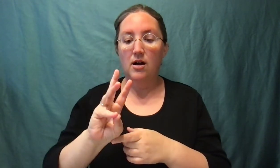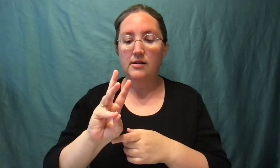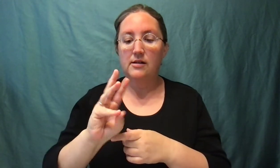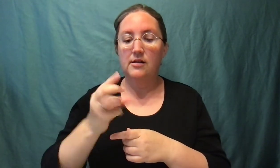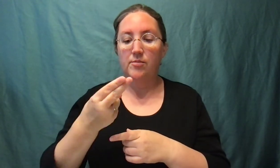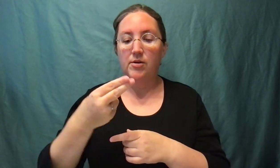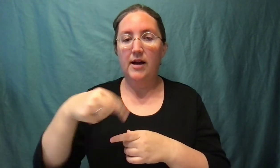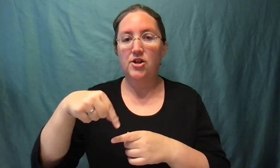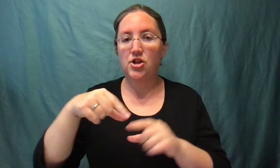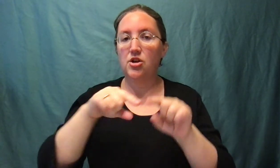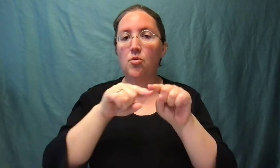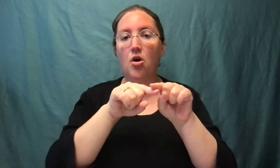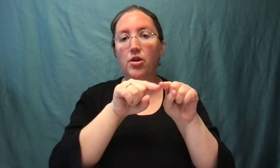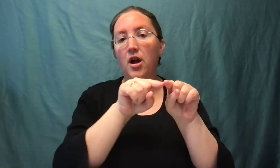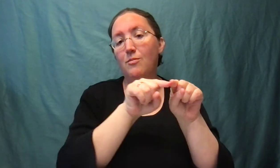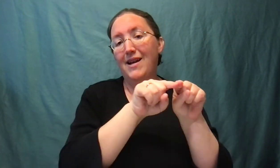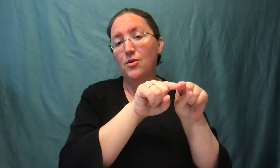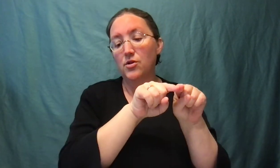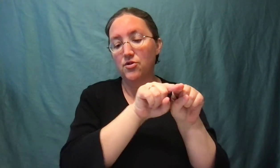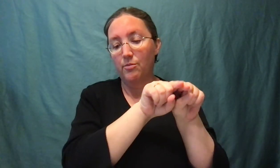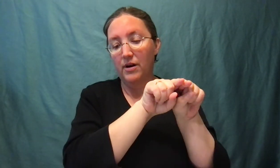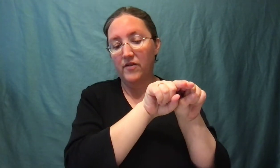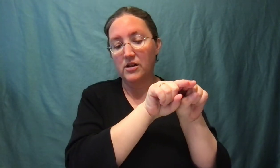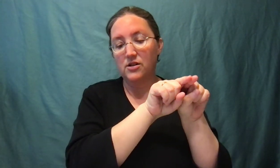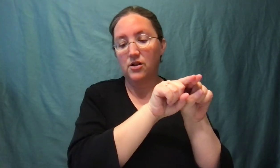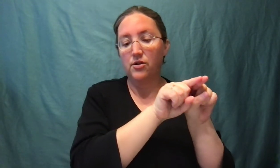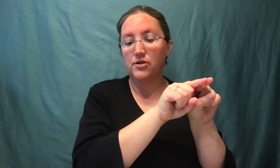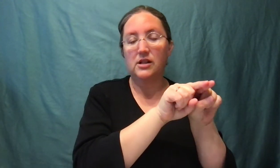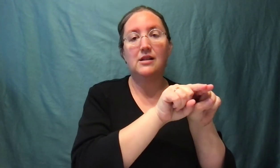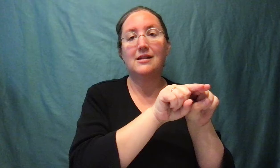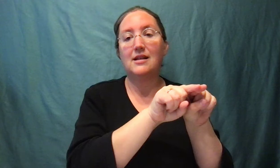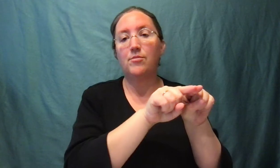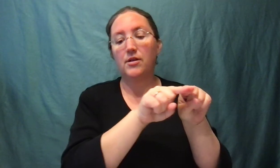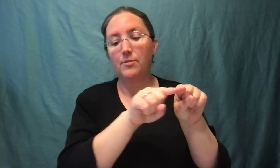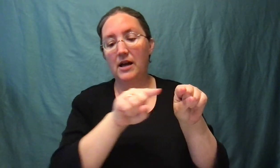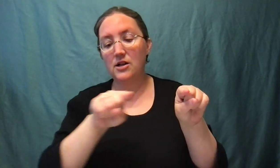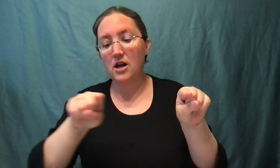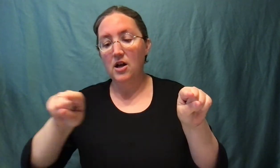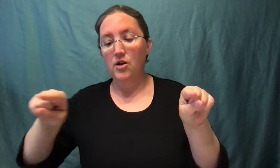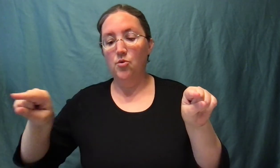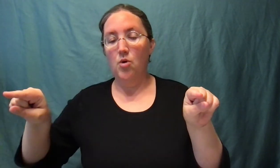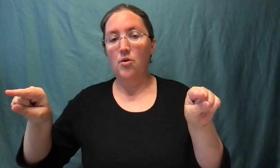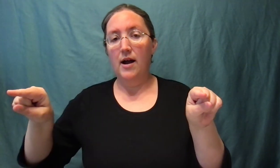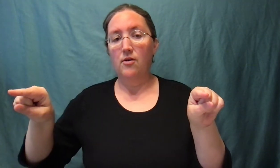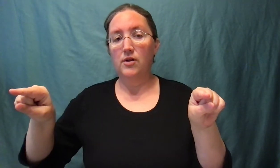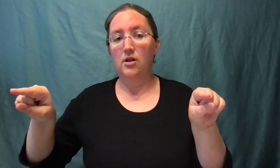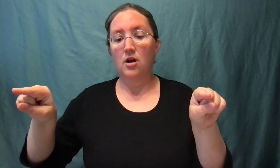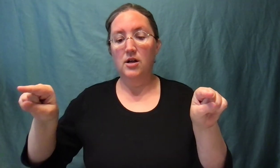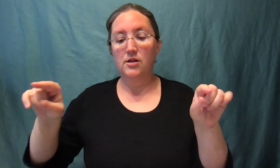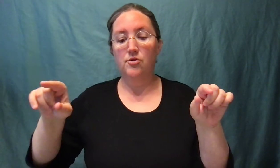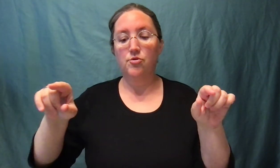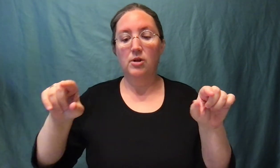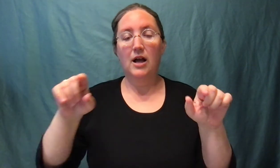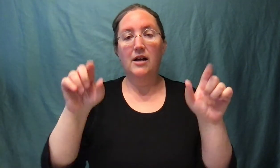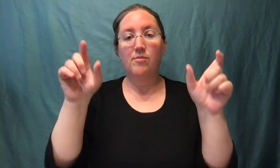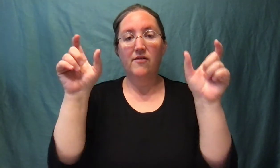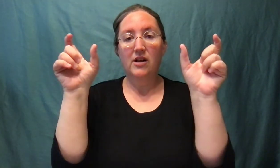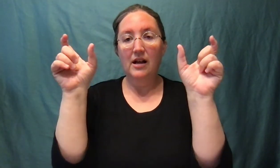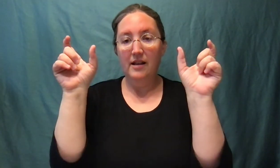is WHQ. All non-manuals are above it, so you'll see in the example on the page. You wrote out the gloss, you drew a line above it, and then at